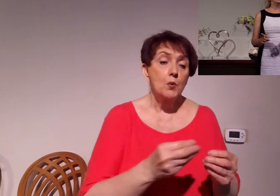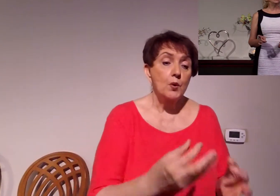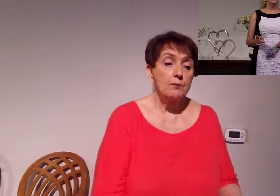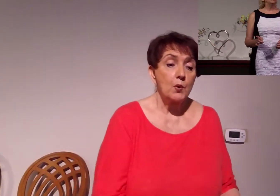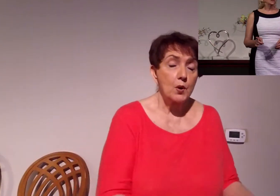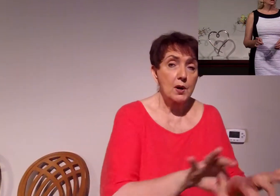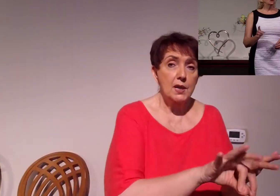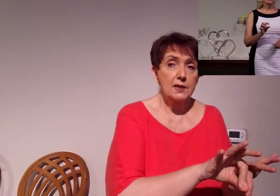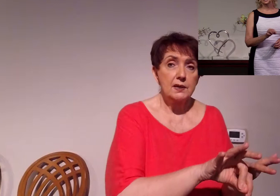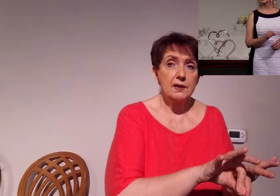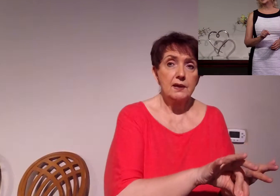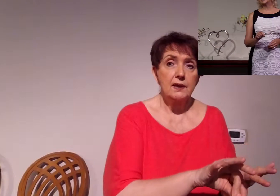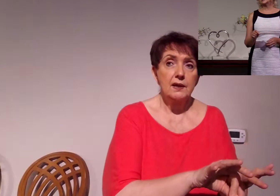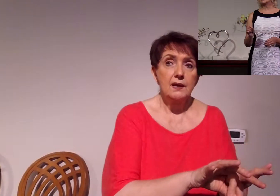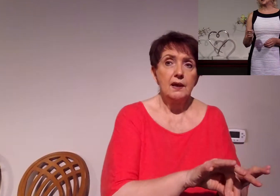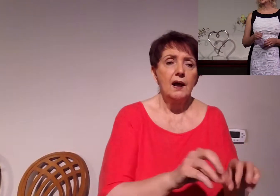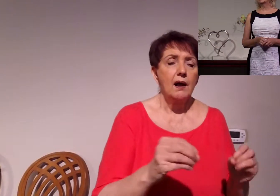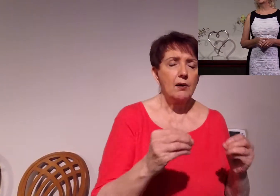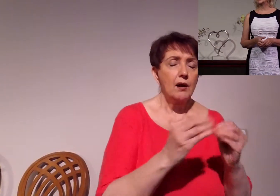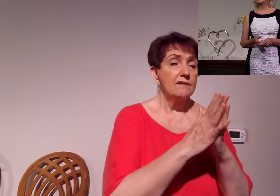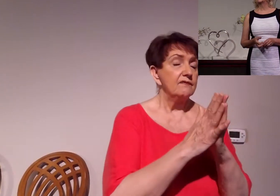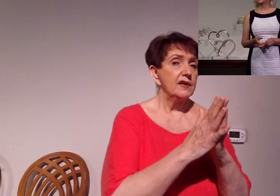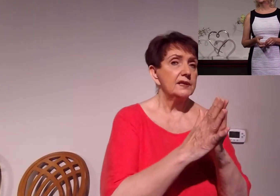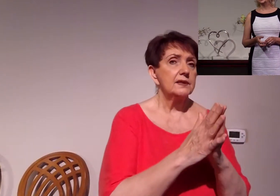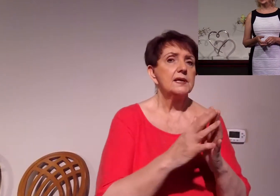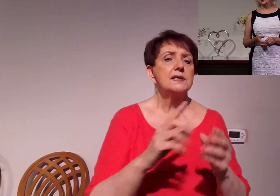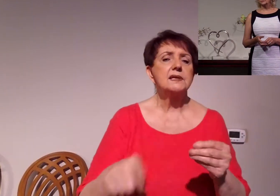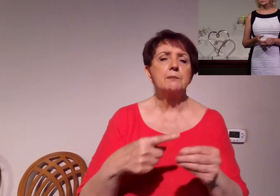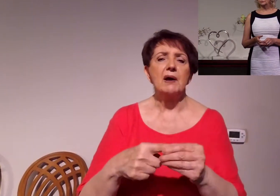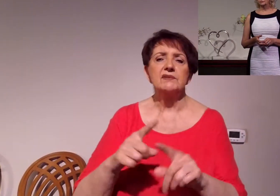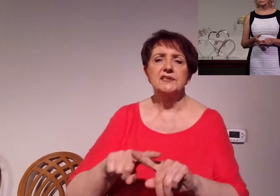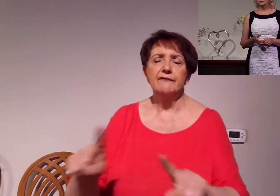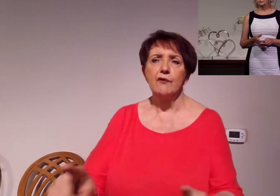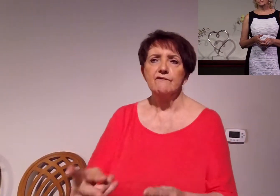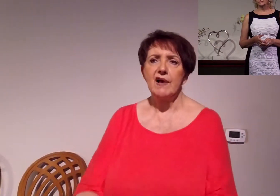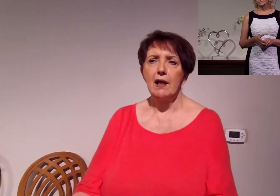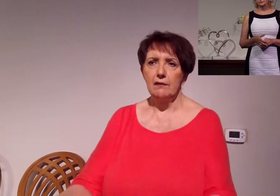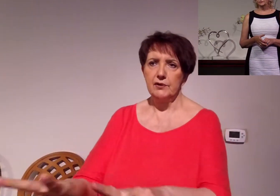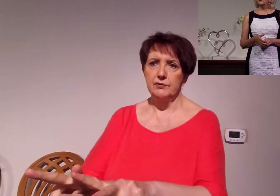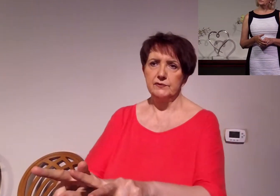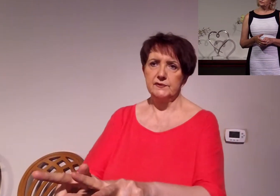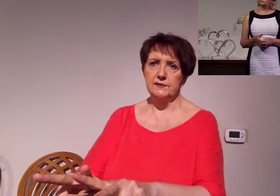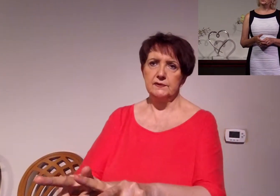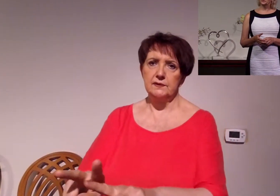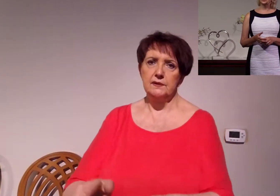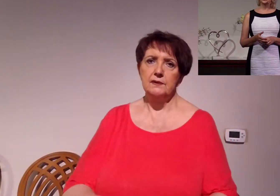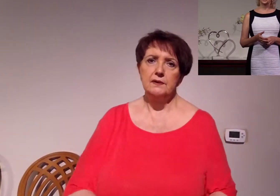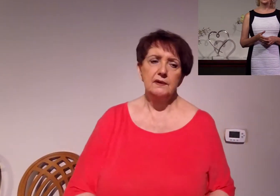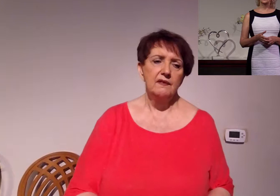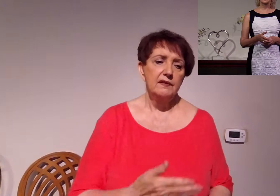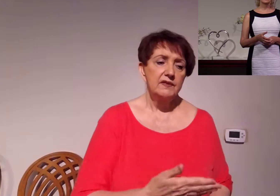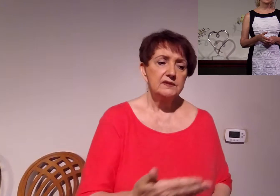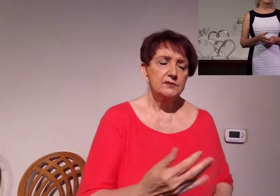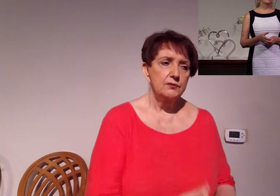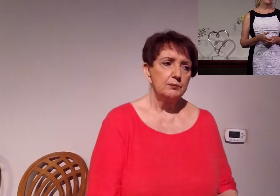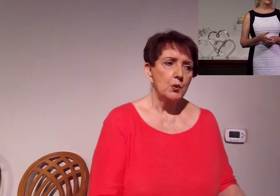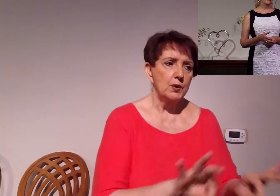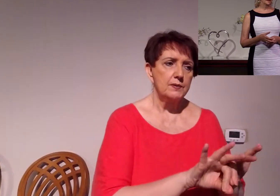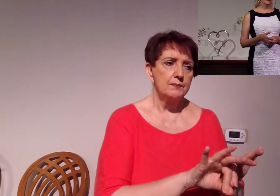I think, our conflict is about conflicting values. The things that are important to us.